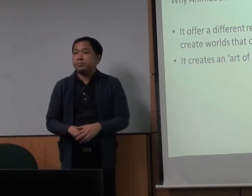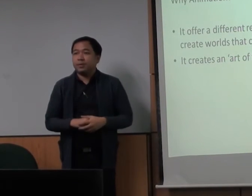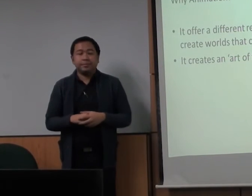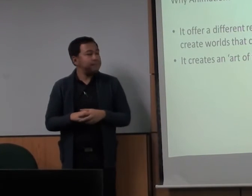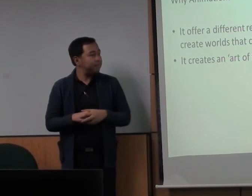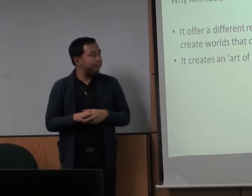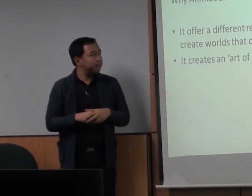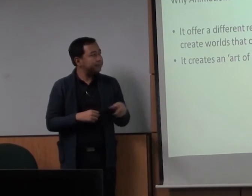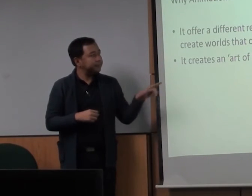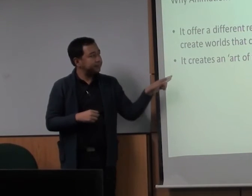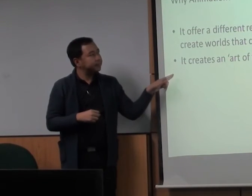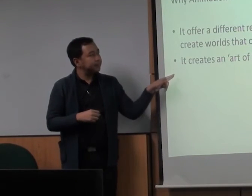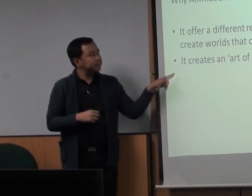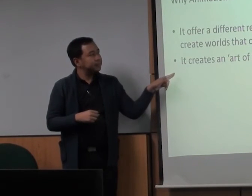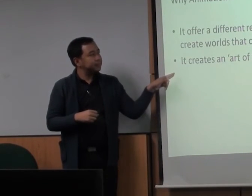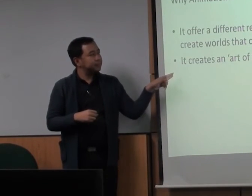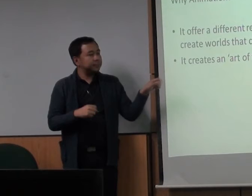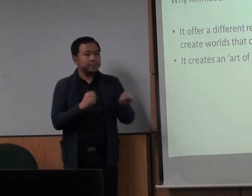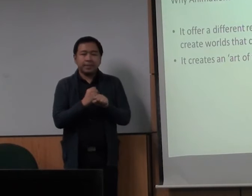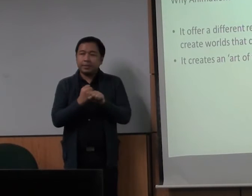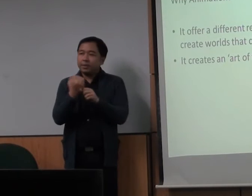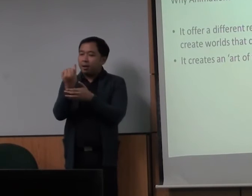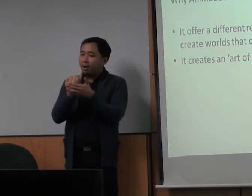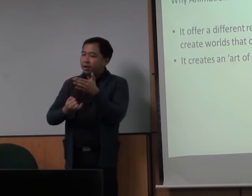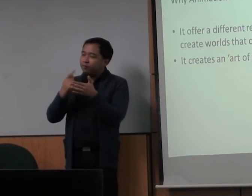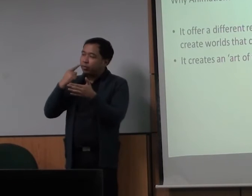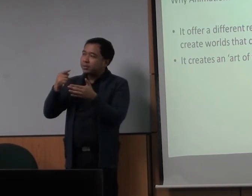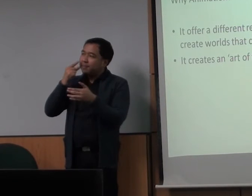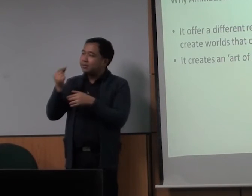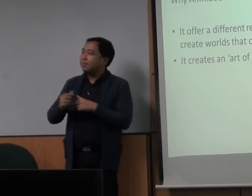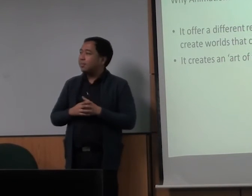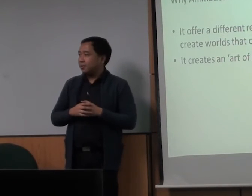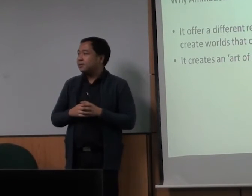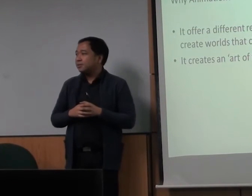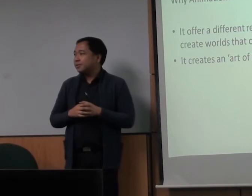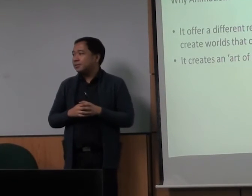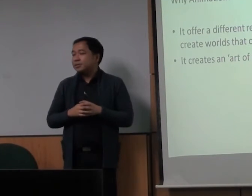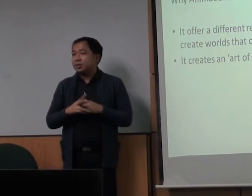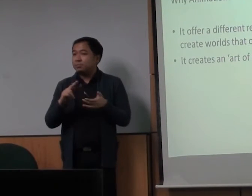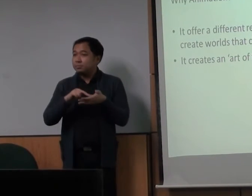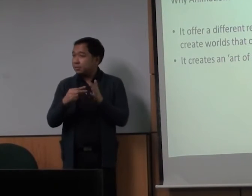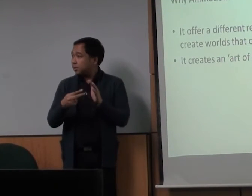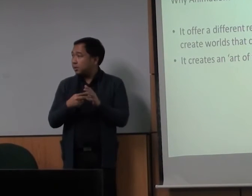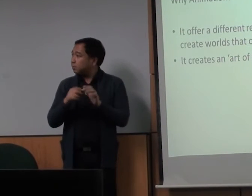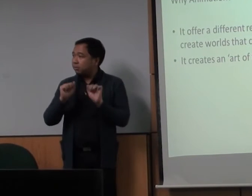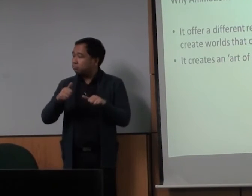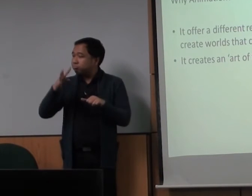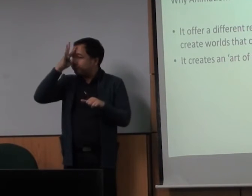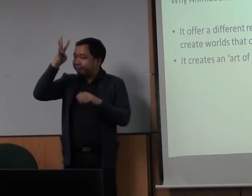Then it creates an art of the impossible. So, which means you can do anything.